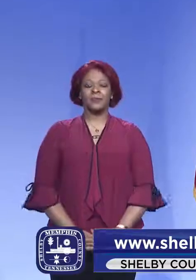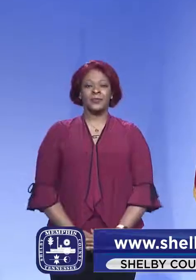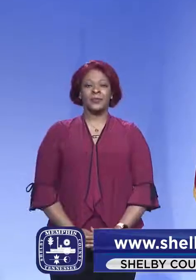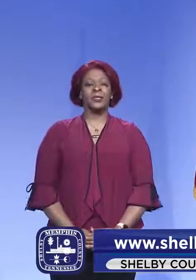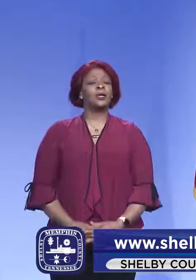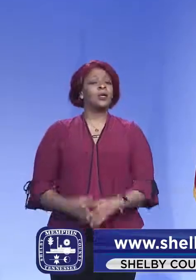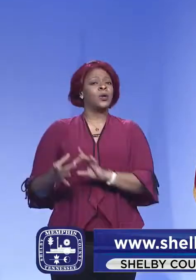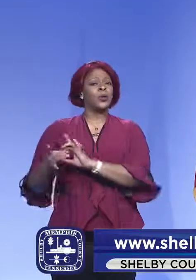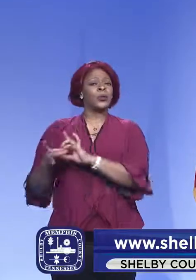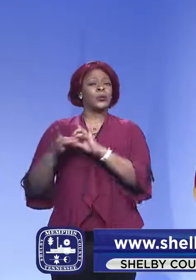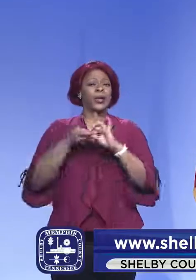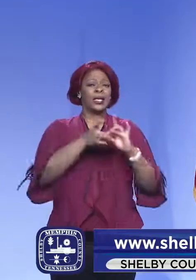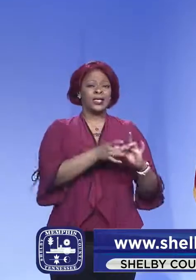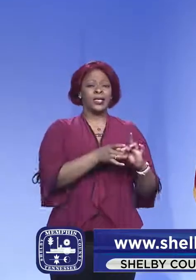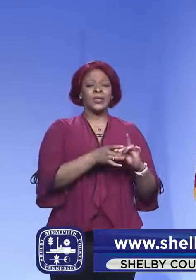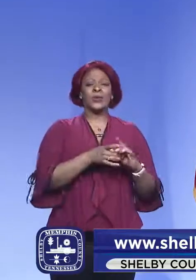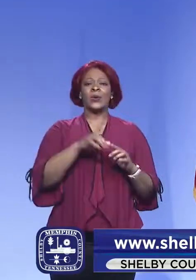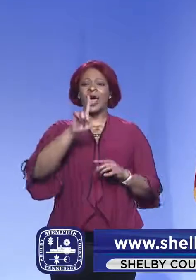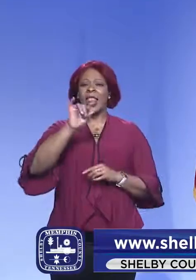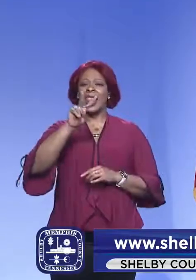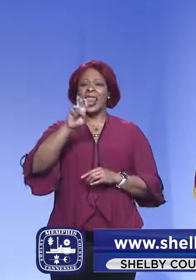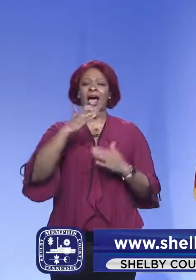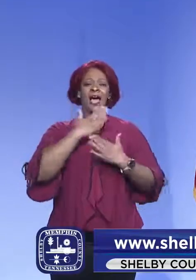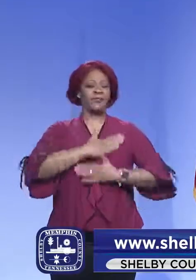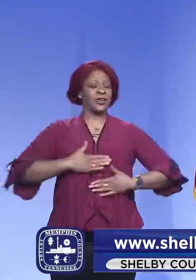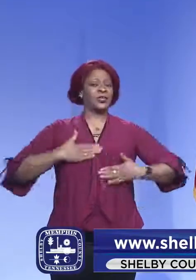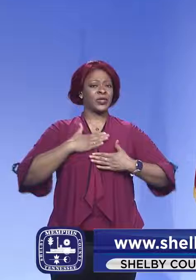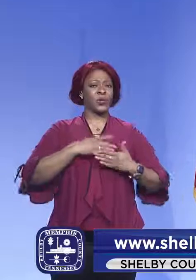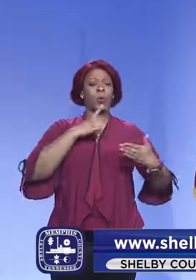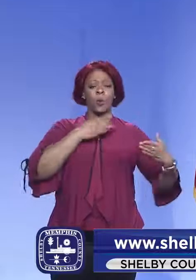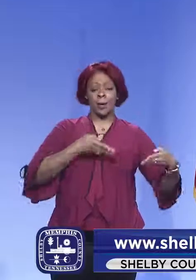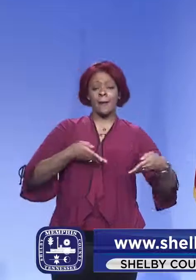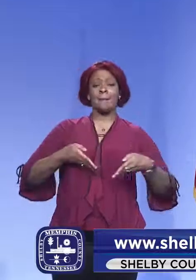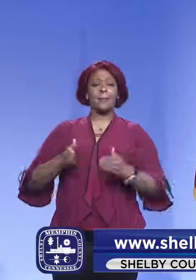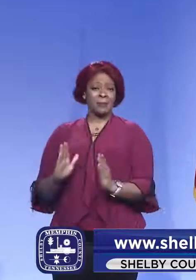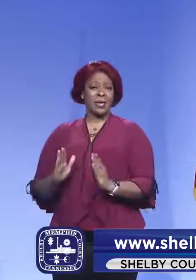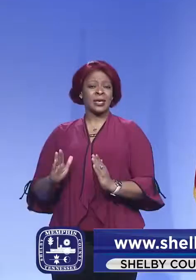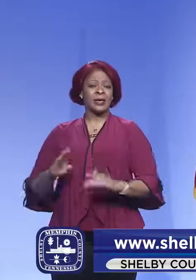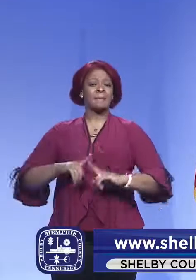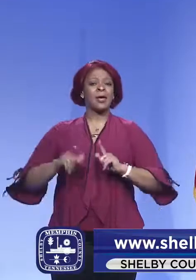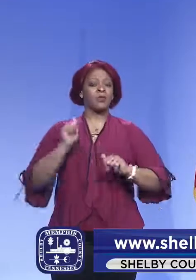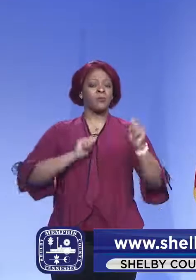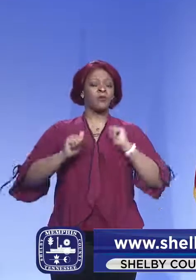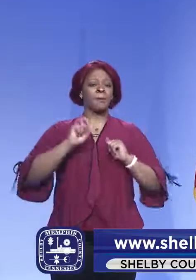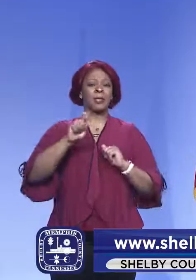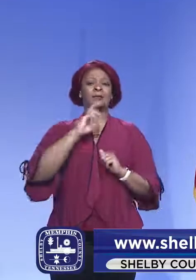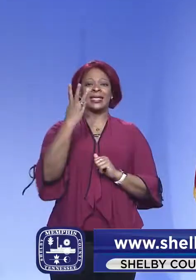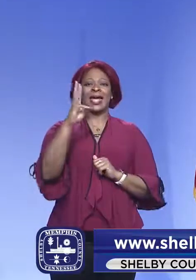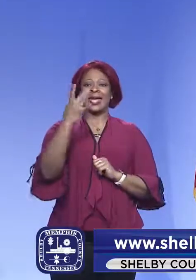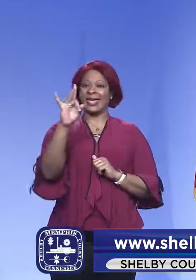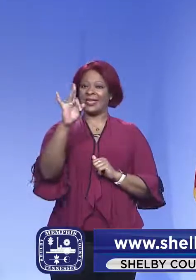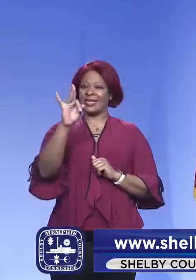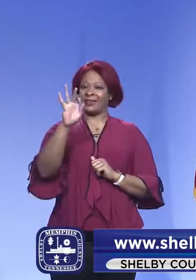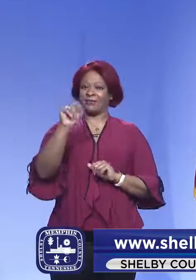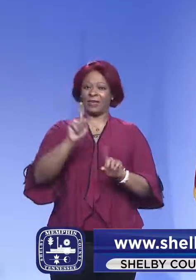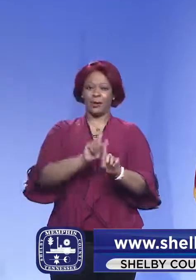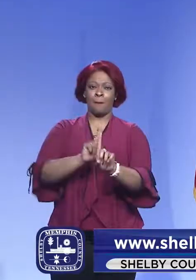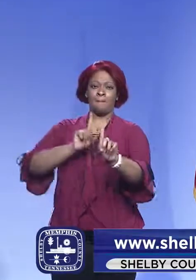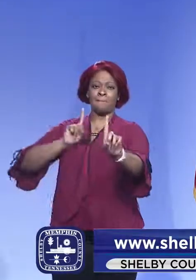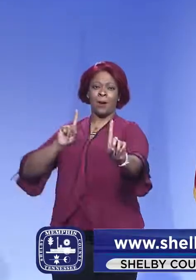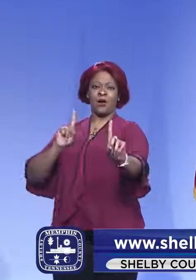As it relates to live entertainment, it is permitted. However, the performer must be 18 feet apart.